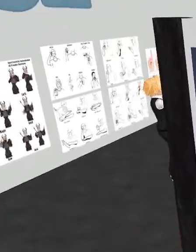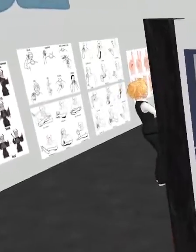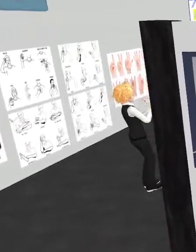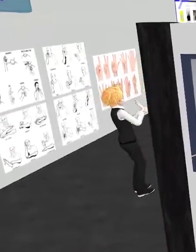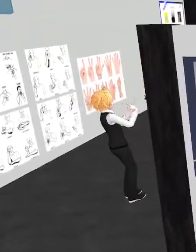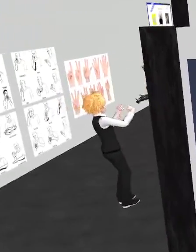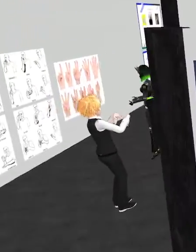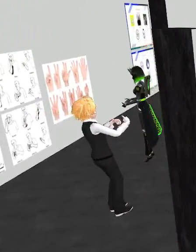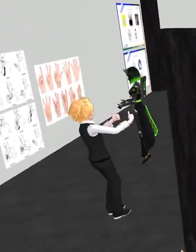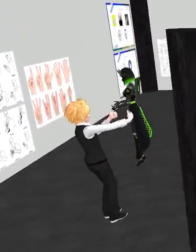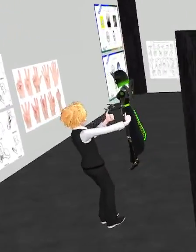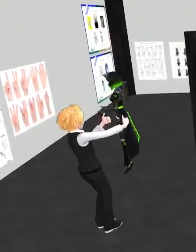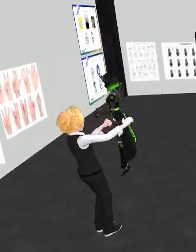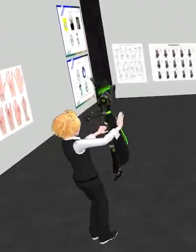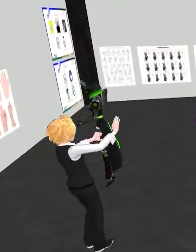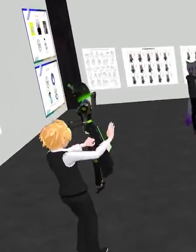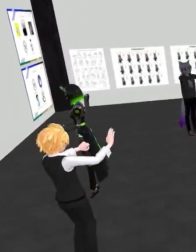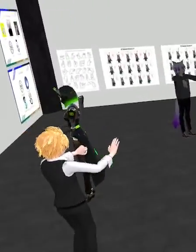Excuse me, Shade?